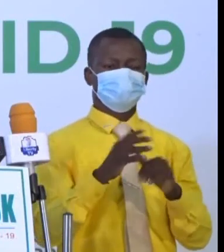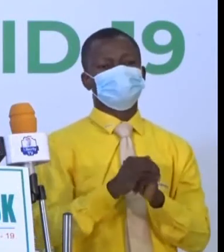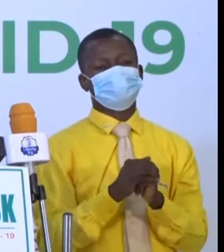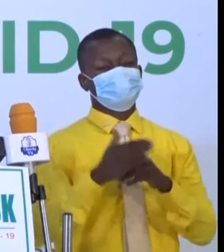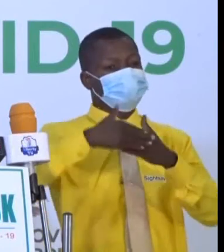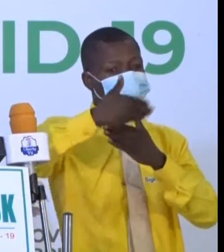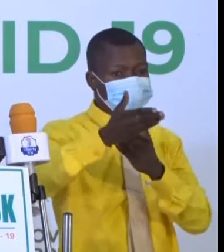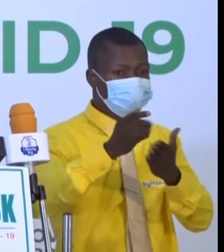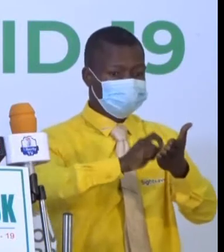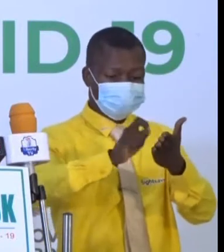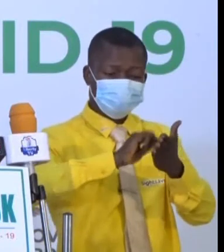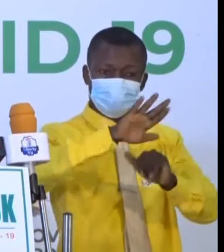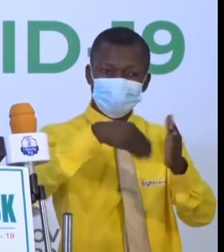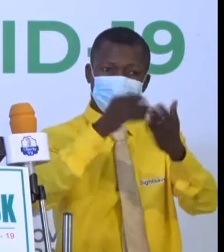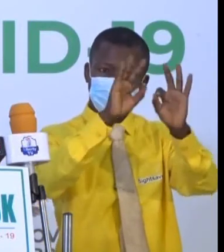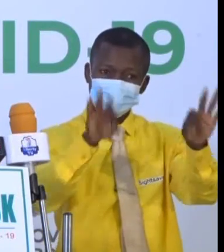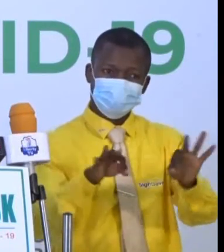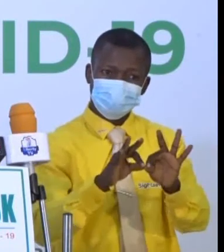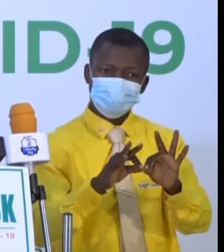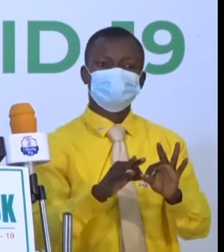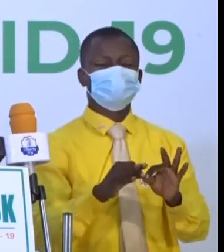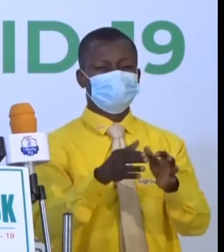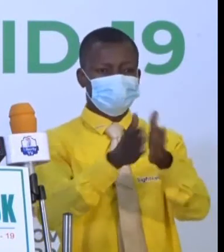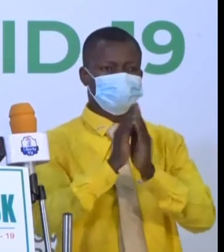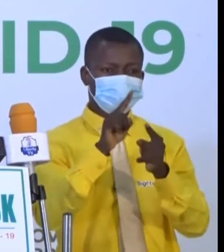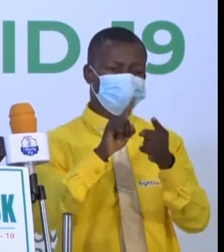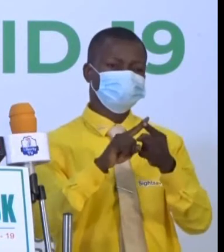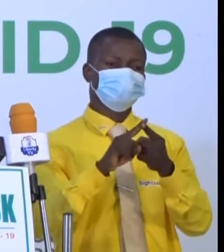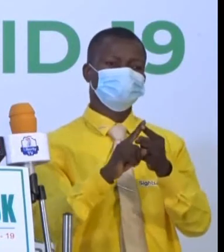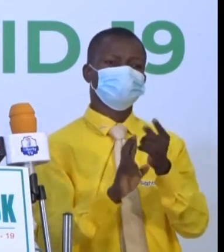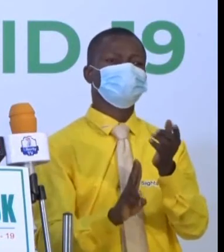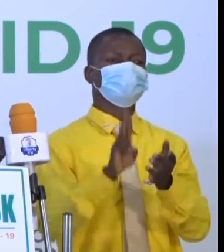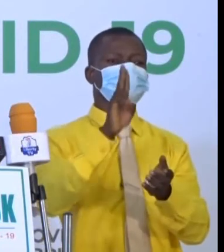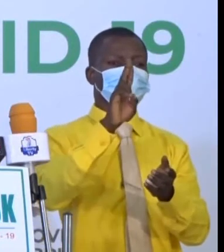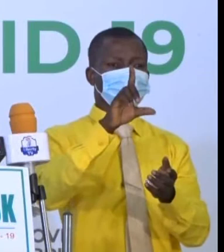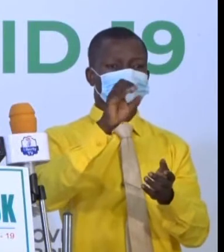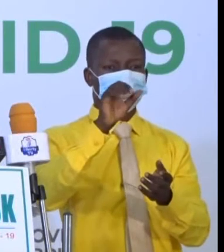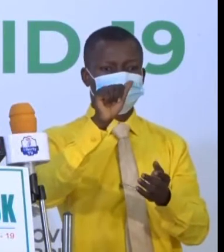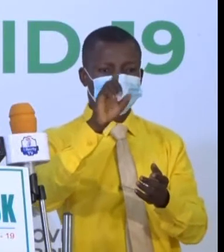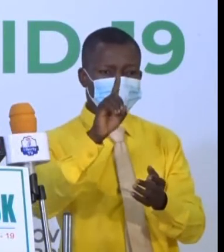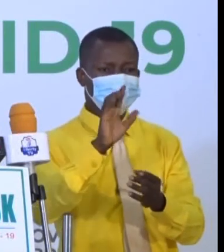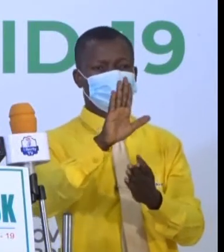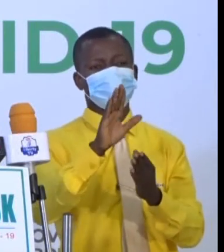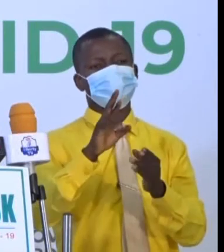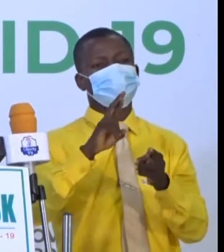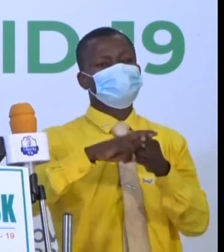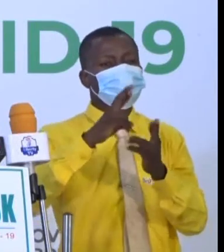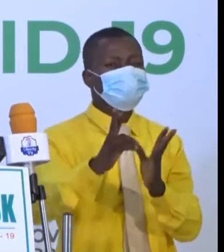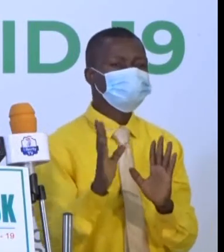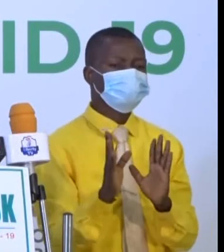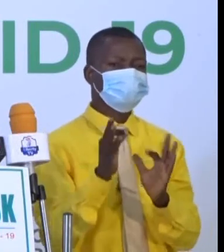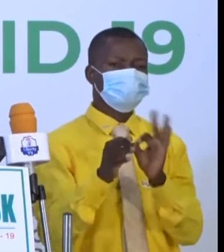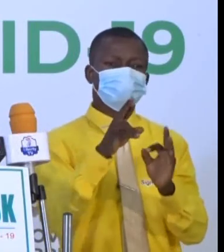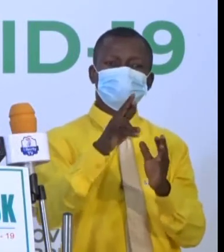After you fill the form, you will be asked to upload your COVID-19 PCR result that's negative. If you upload a